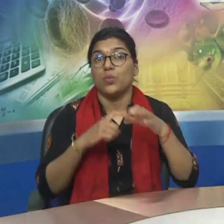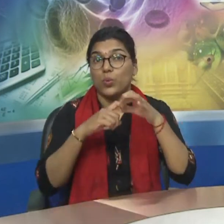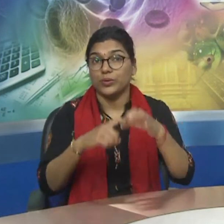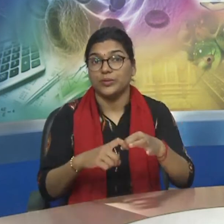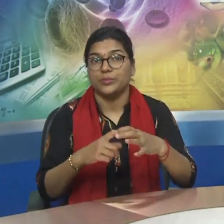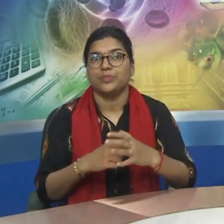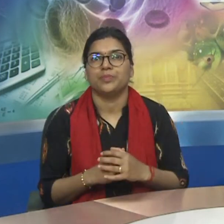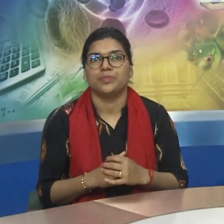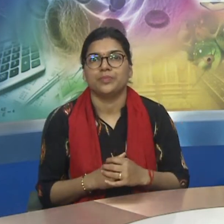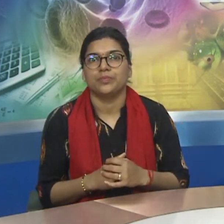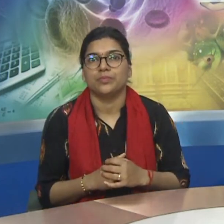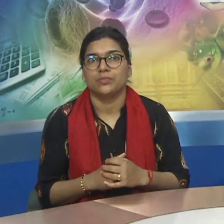Question 1.